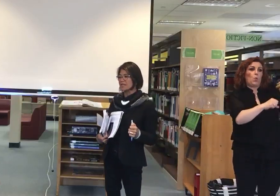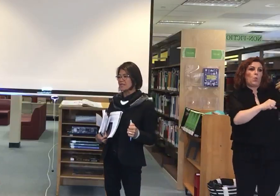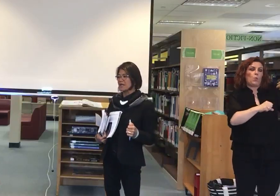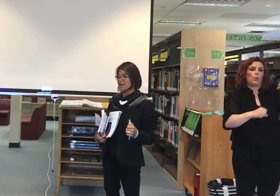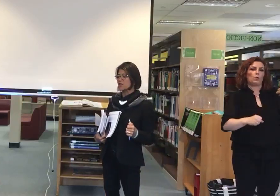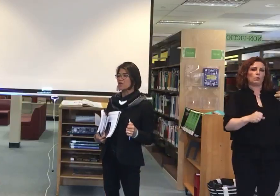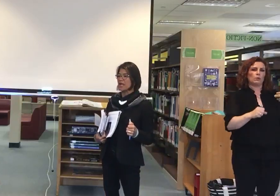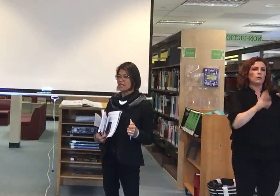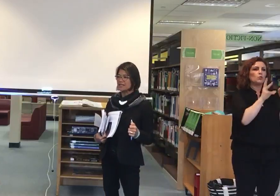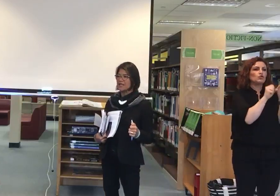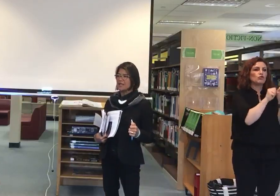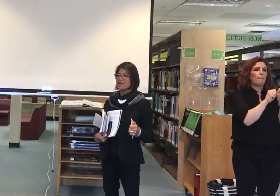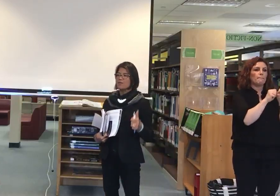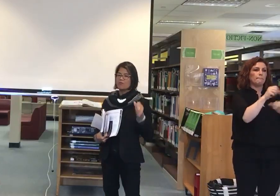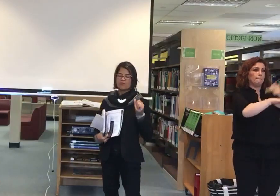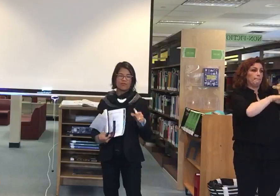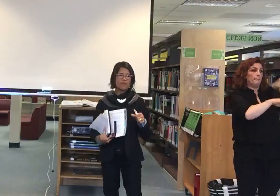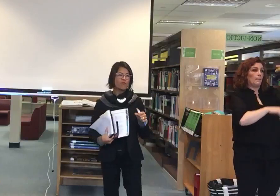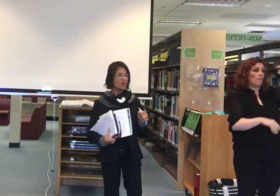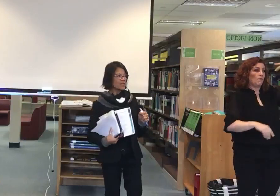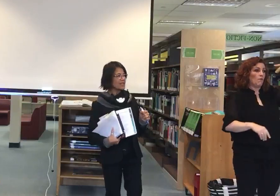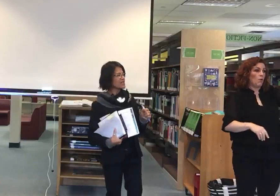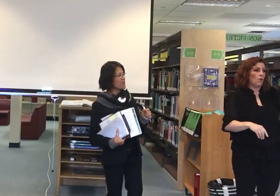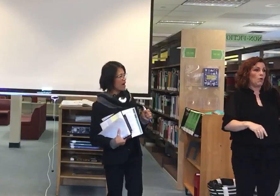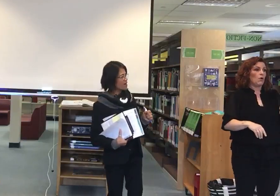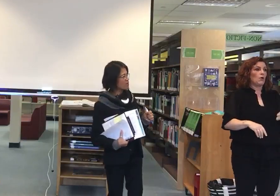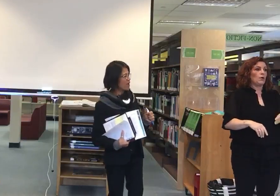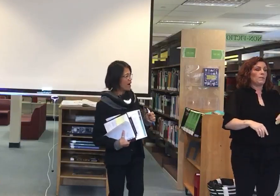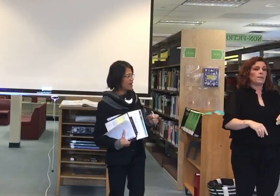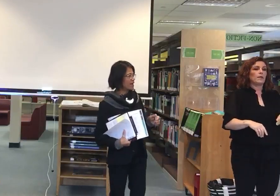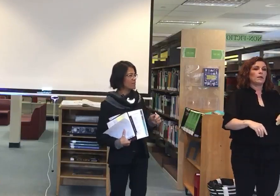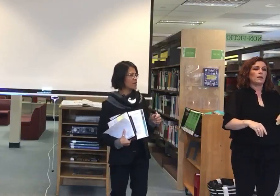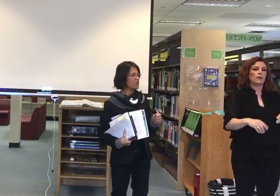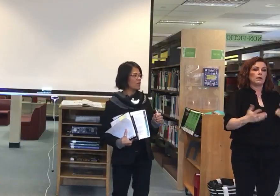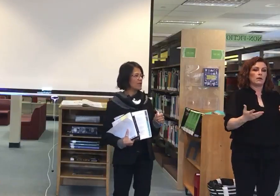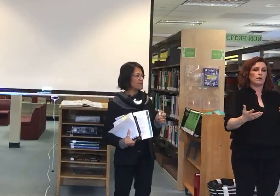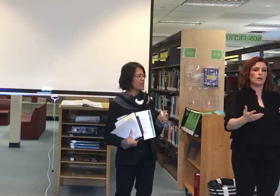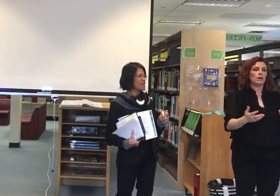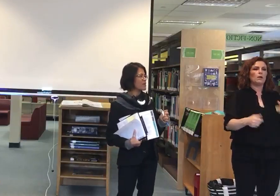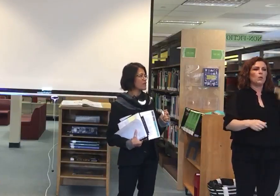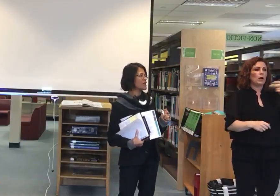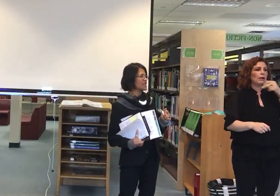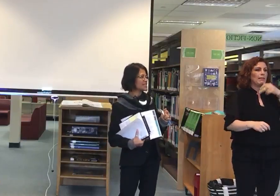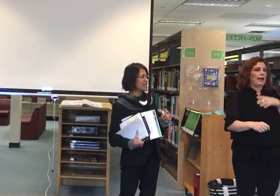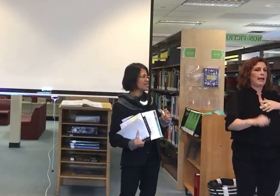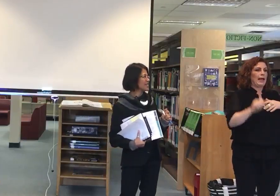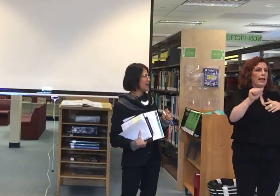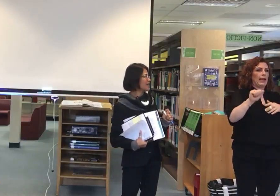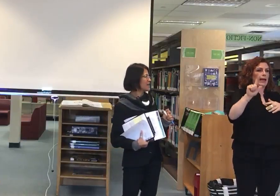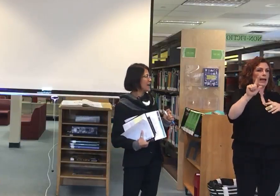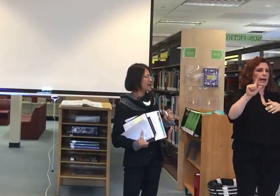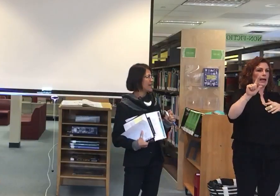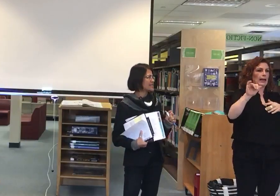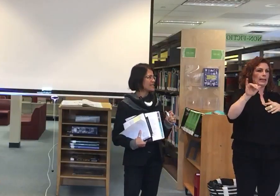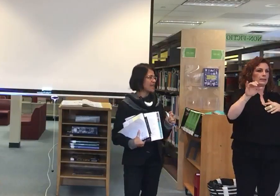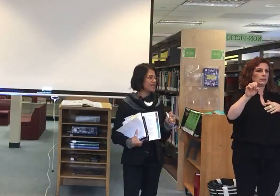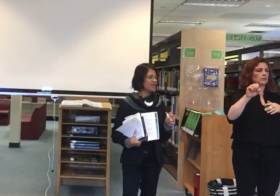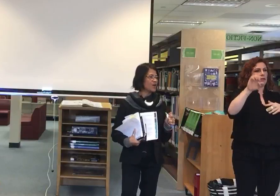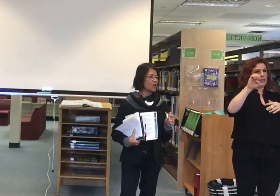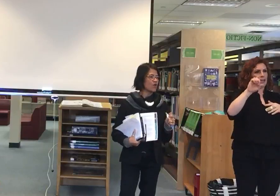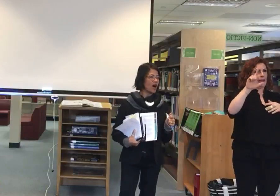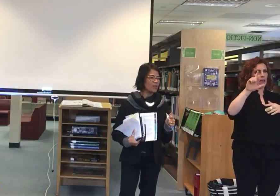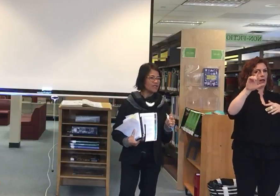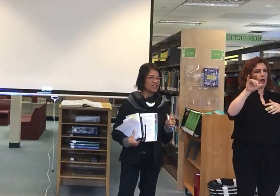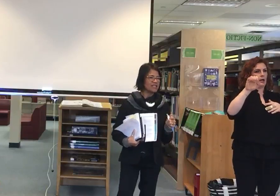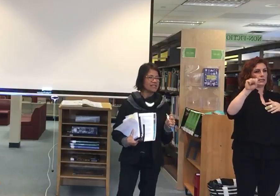that was created, mostly inspired by a woman by the name of Elissa,